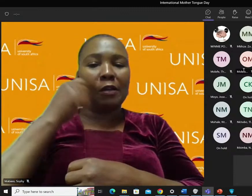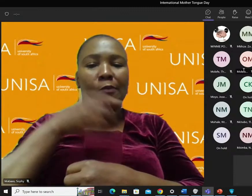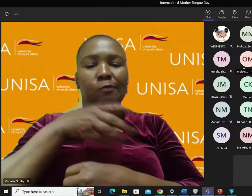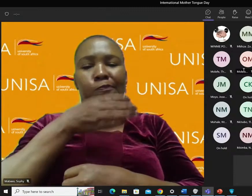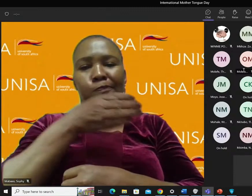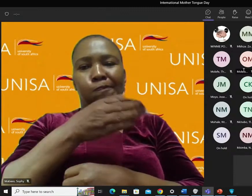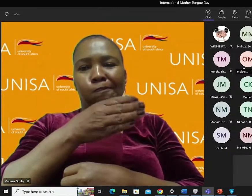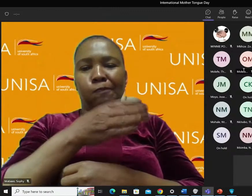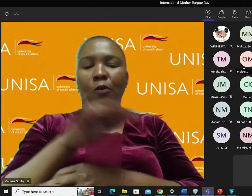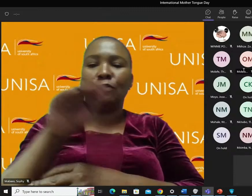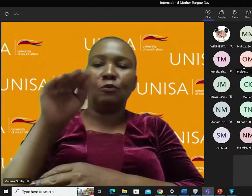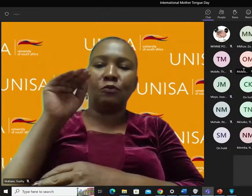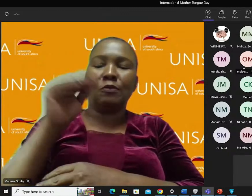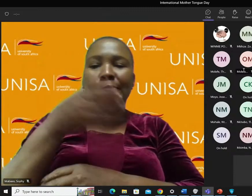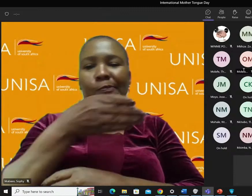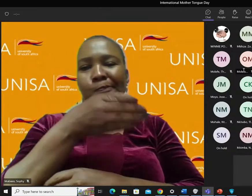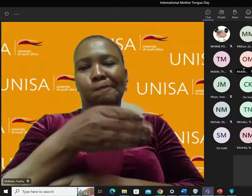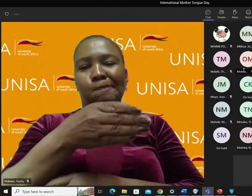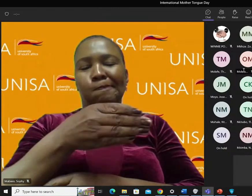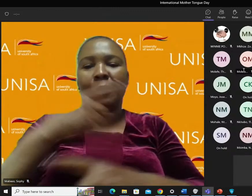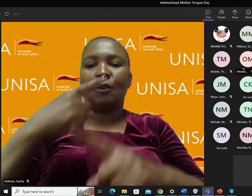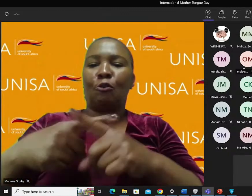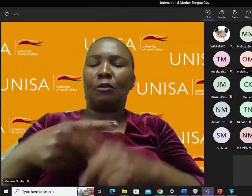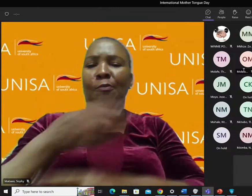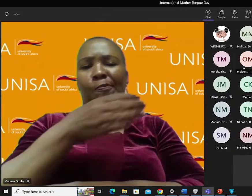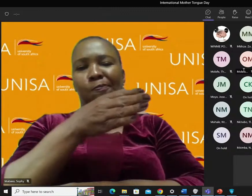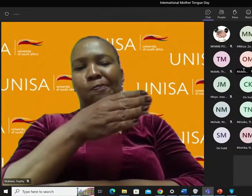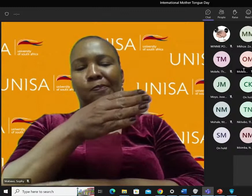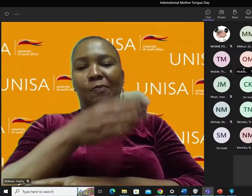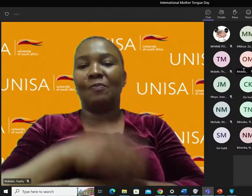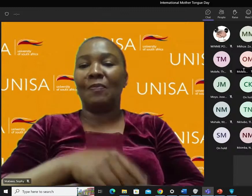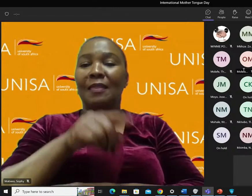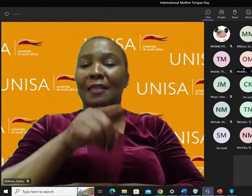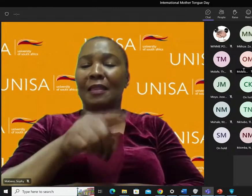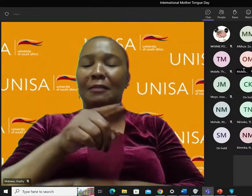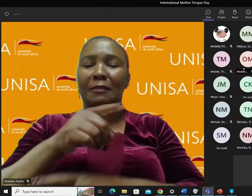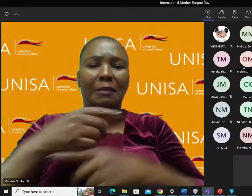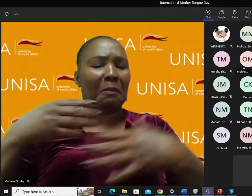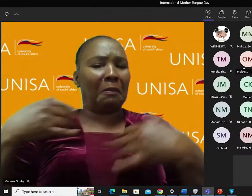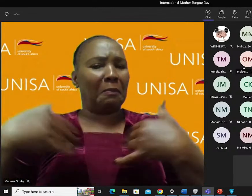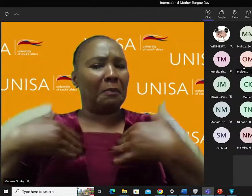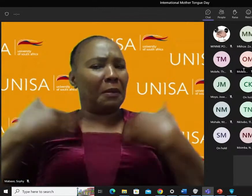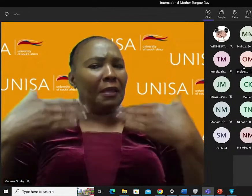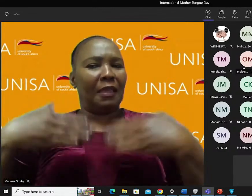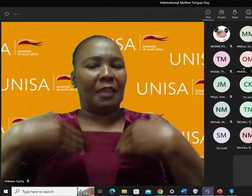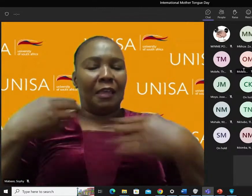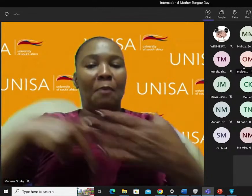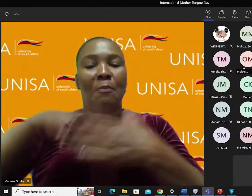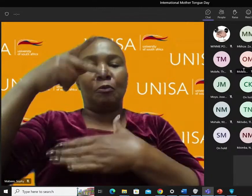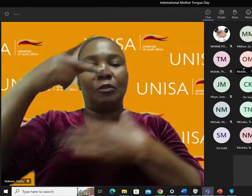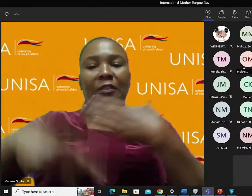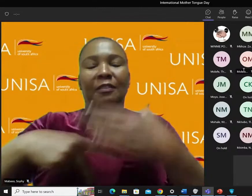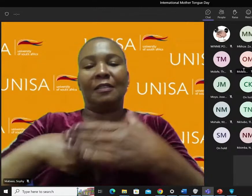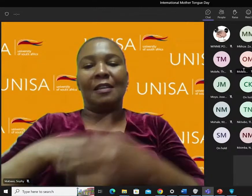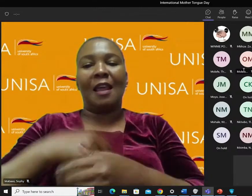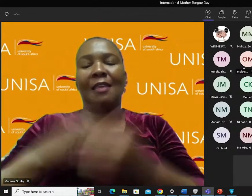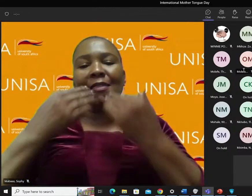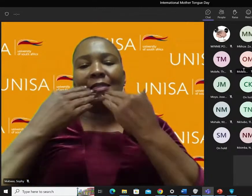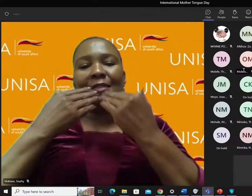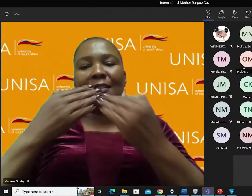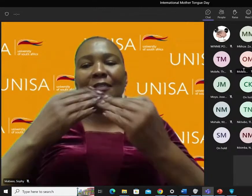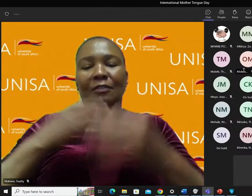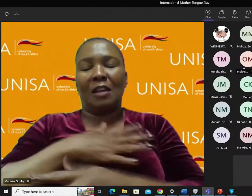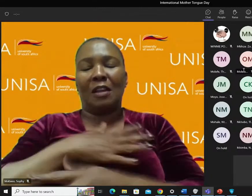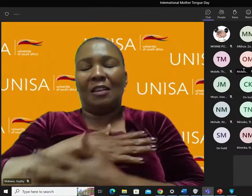isiXhosa, like Nelly mentioned. So it was a very exciting project, and I think you will all love to see